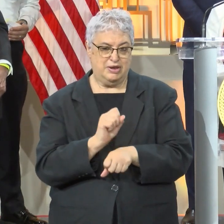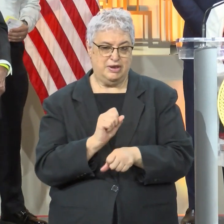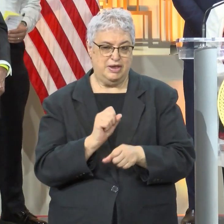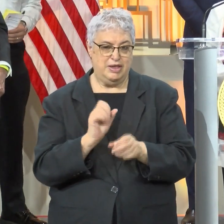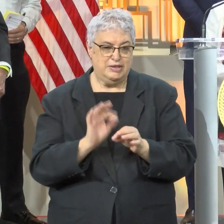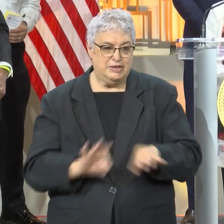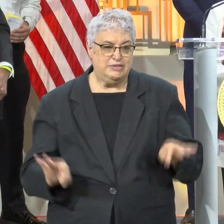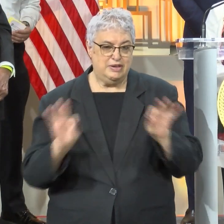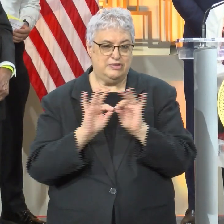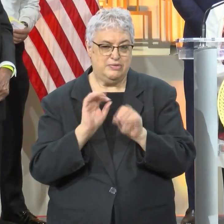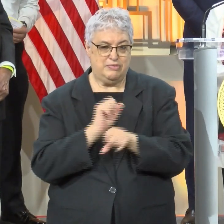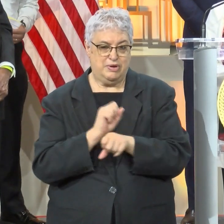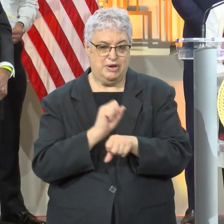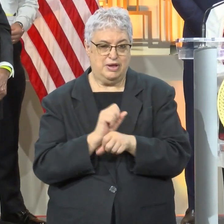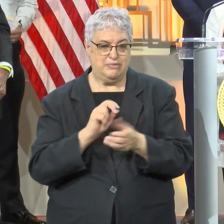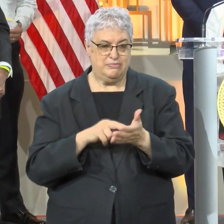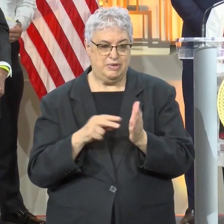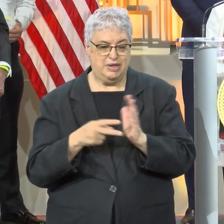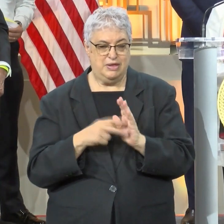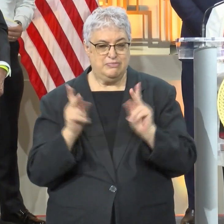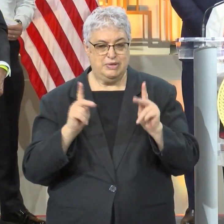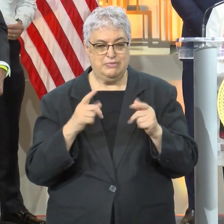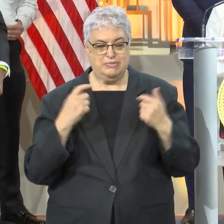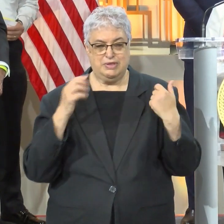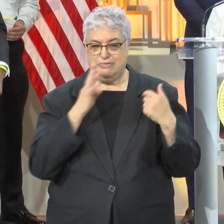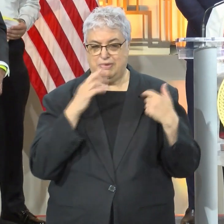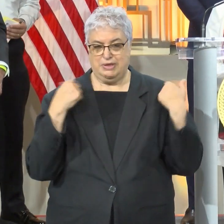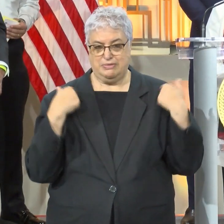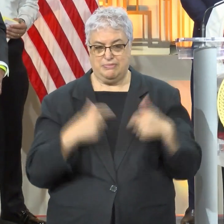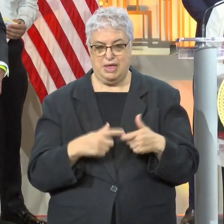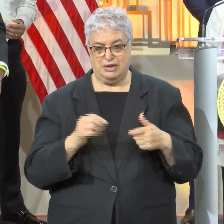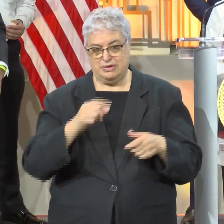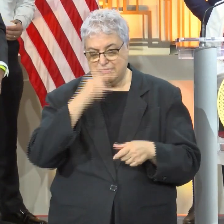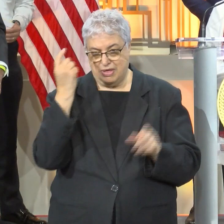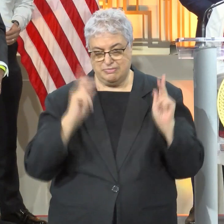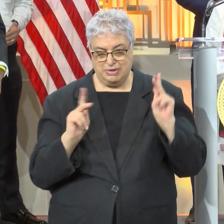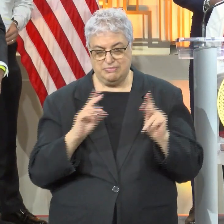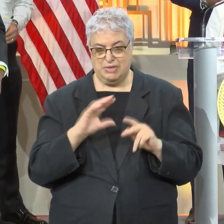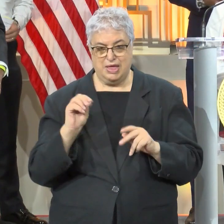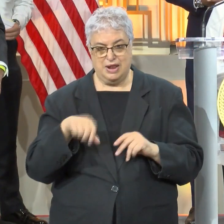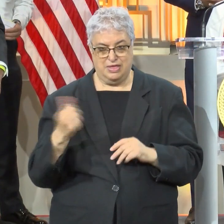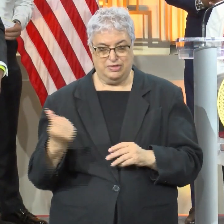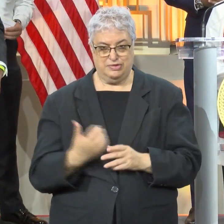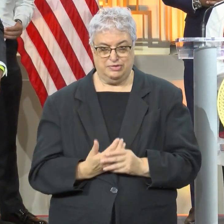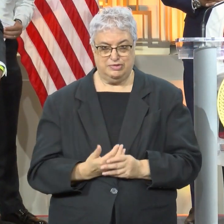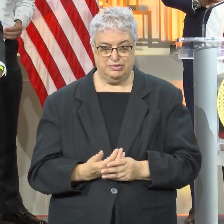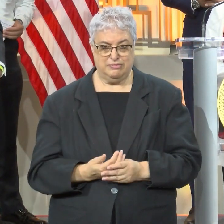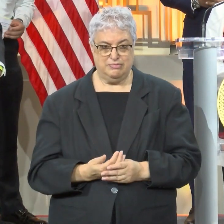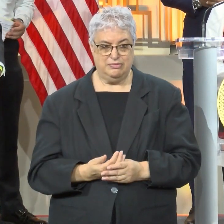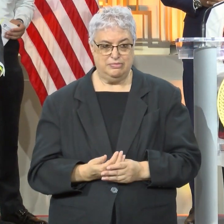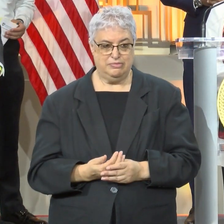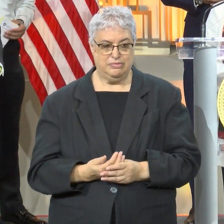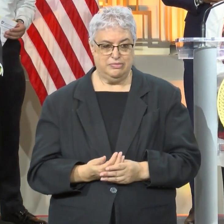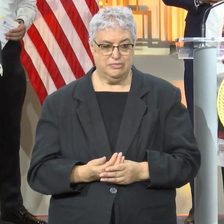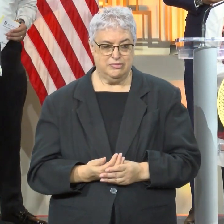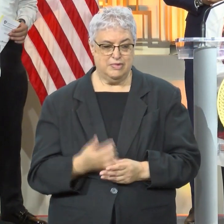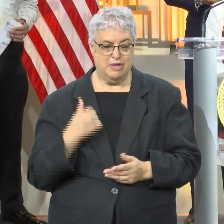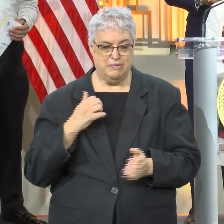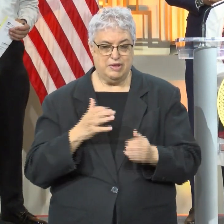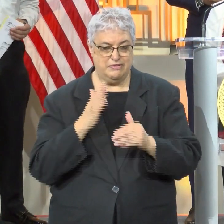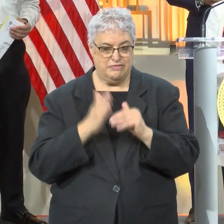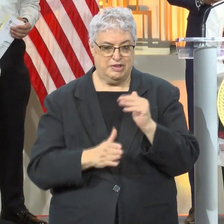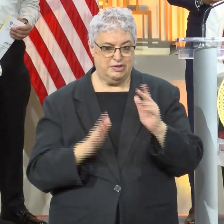workers, which includes Hispanic and African American communities and others. I want to finish on the